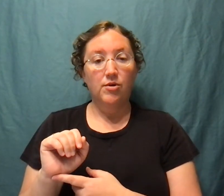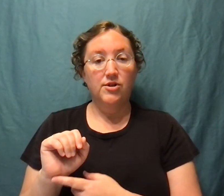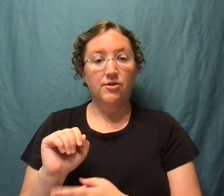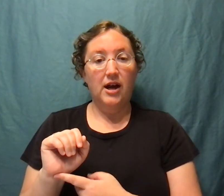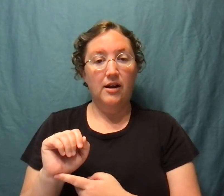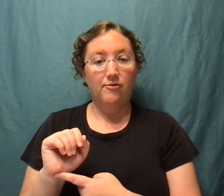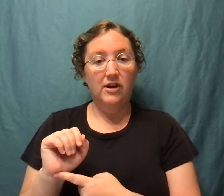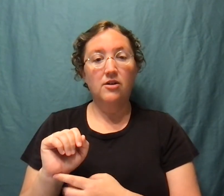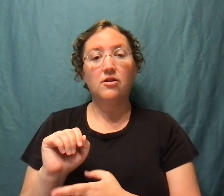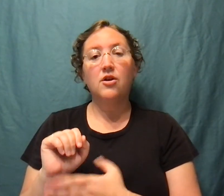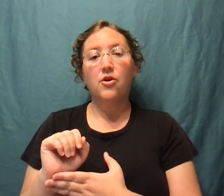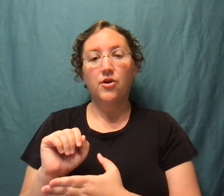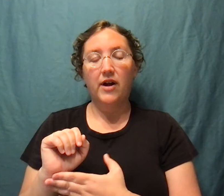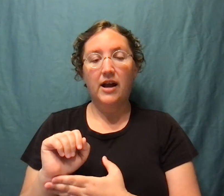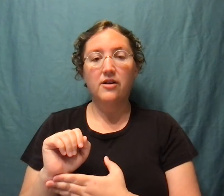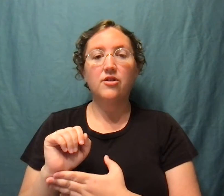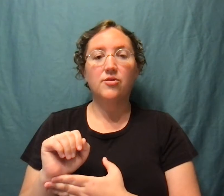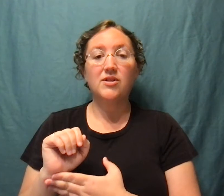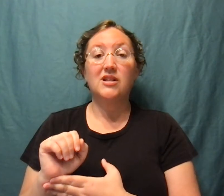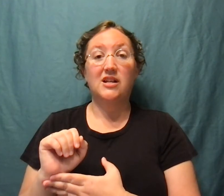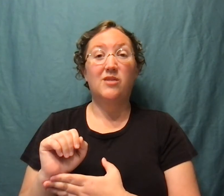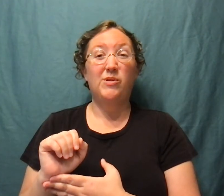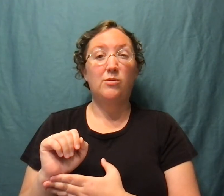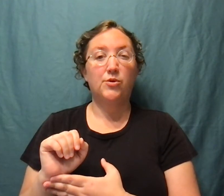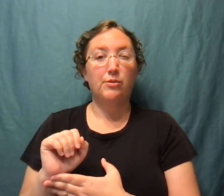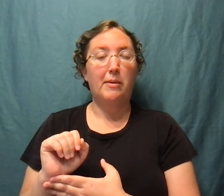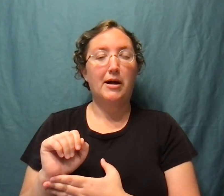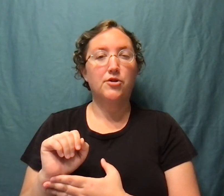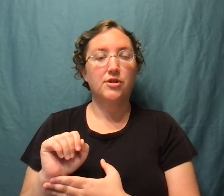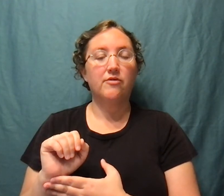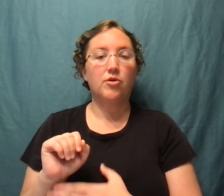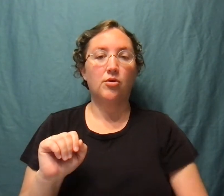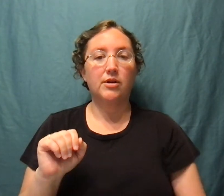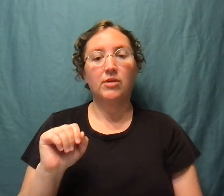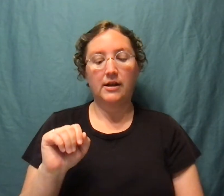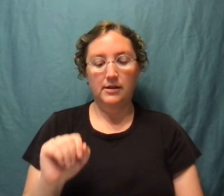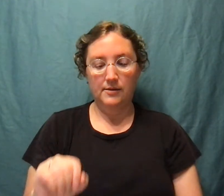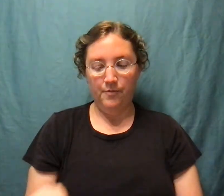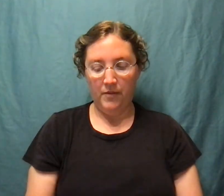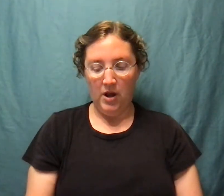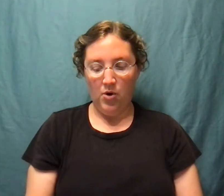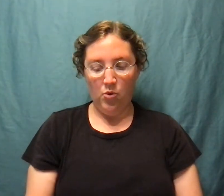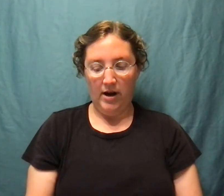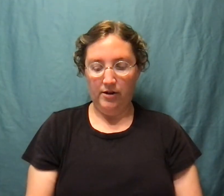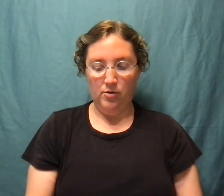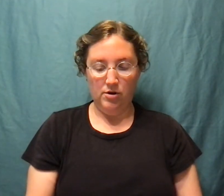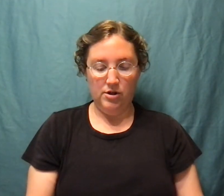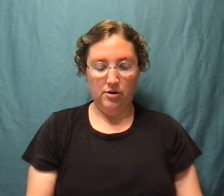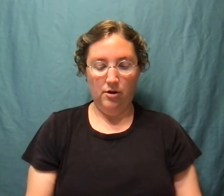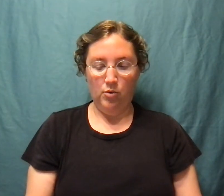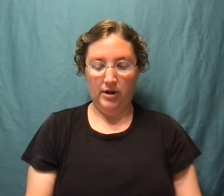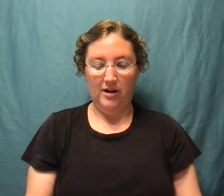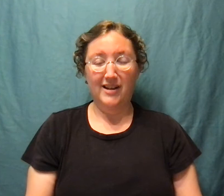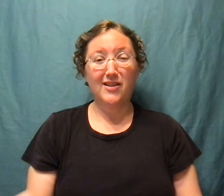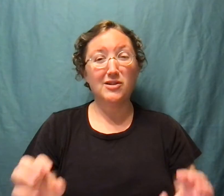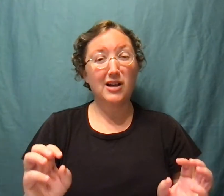your finger or your hand on your wrist. It can help you to remind yourself to hold it in place while you are still working on that. There's a couple